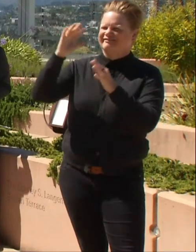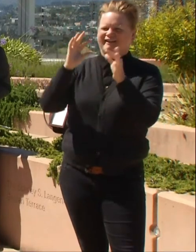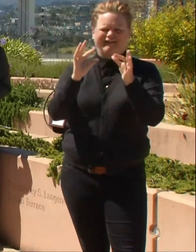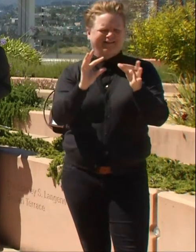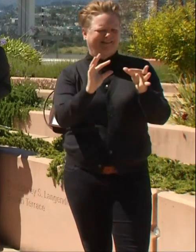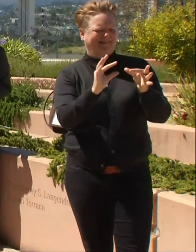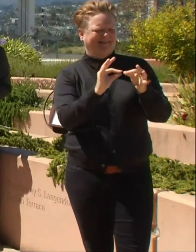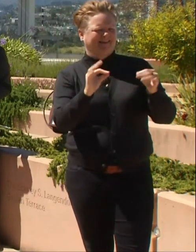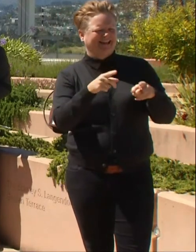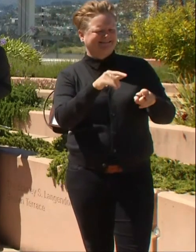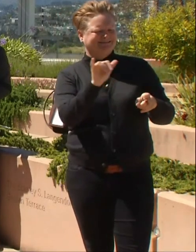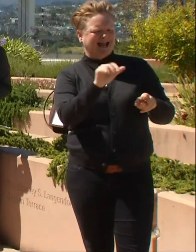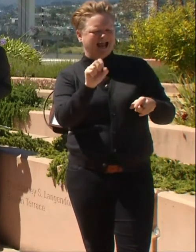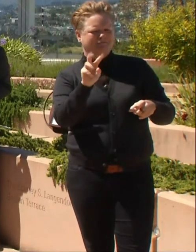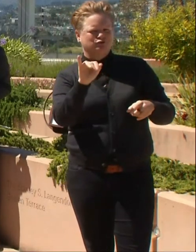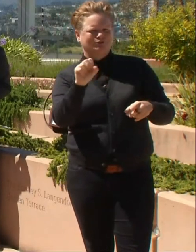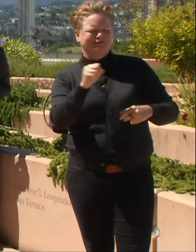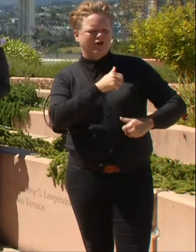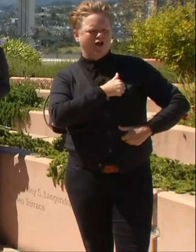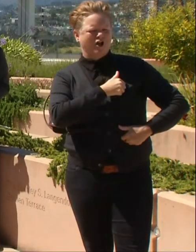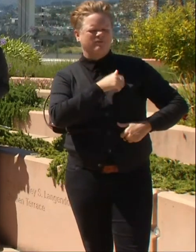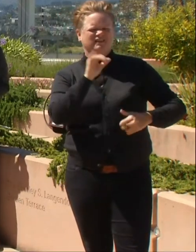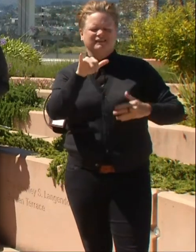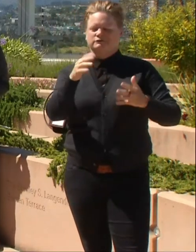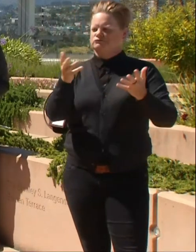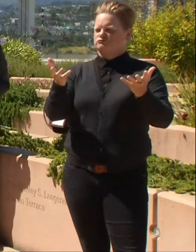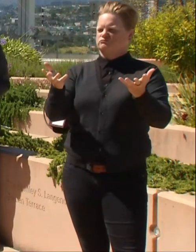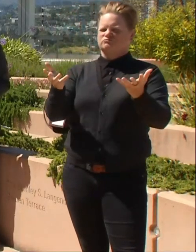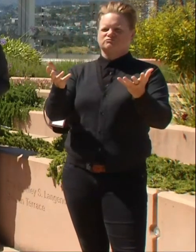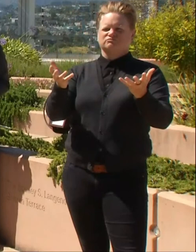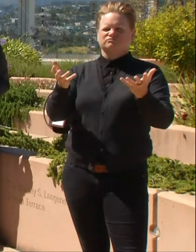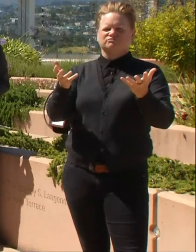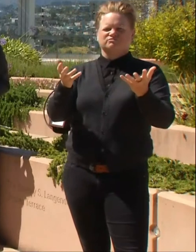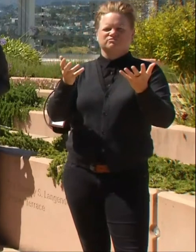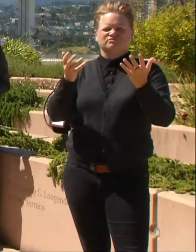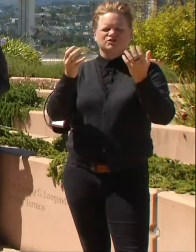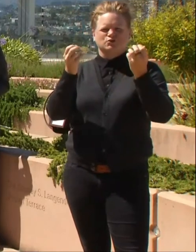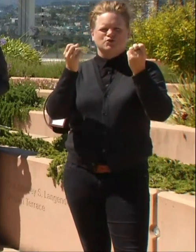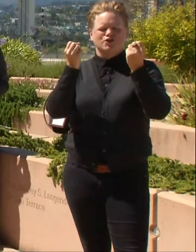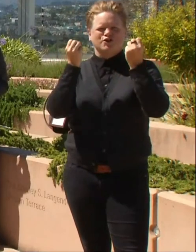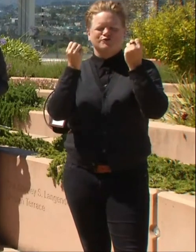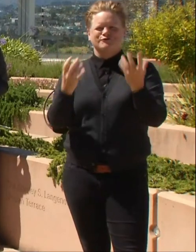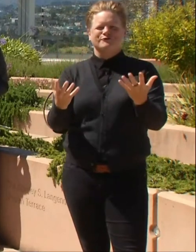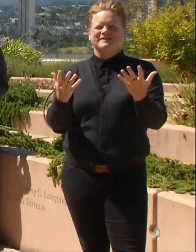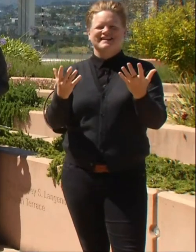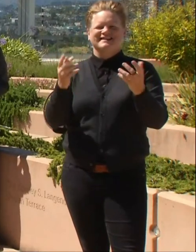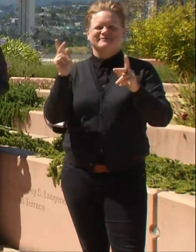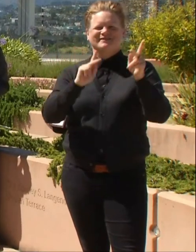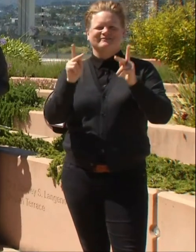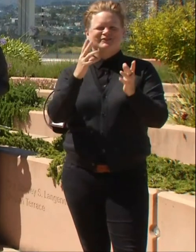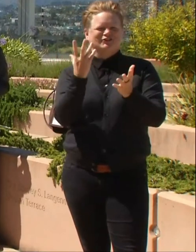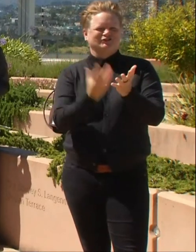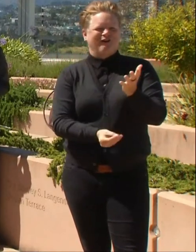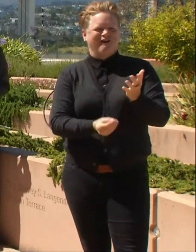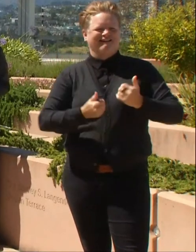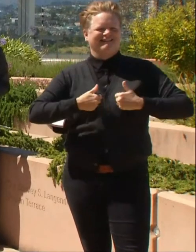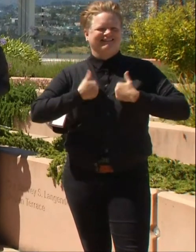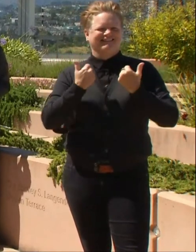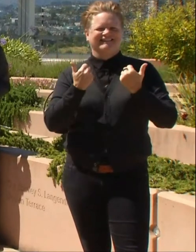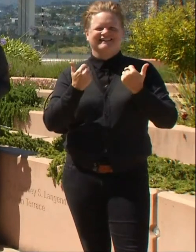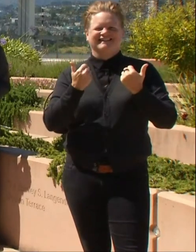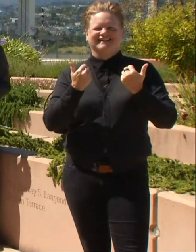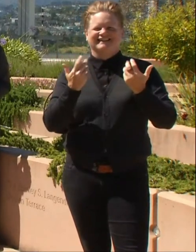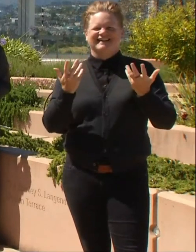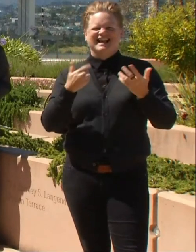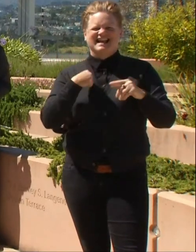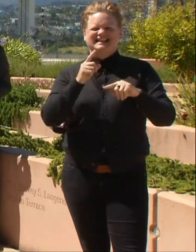many people in our community and our city cannot be here today because of gun violence. We're here to speak for them and for their